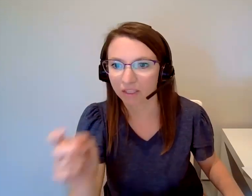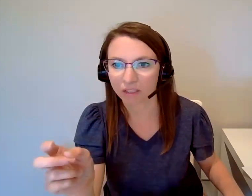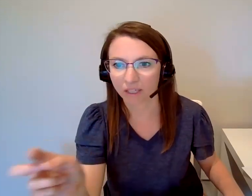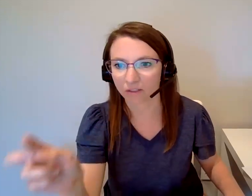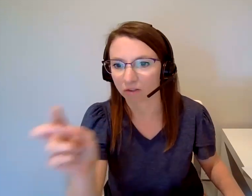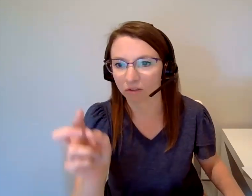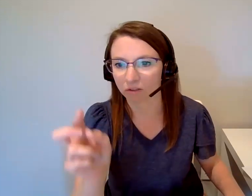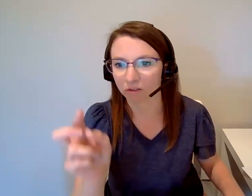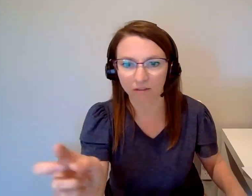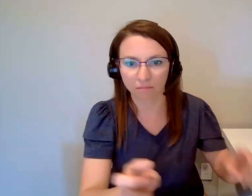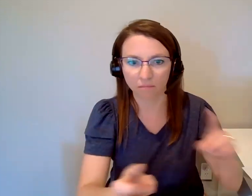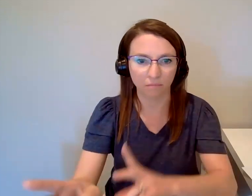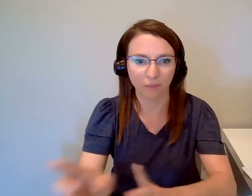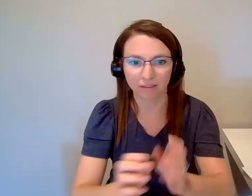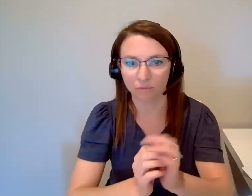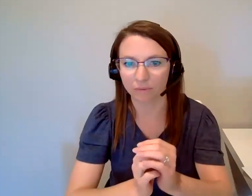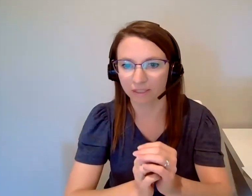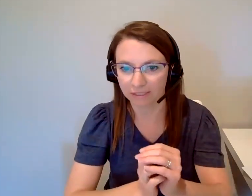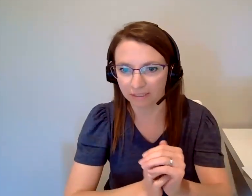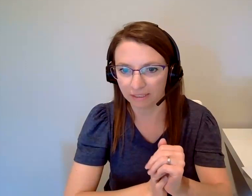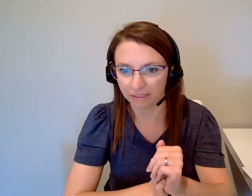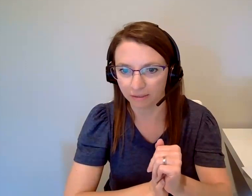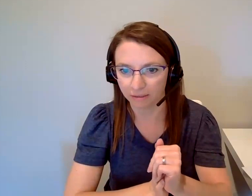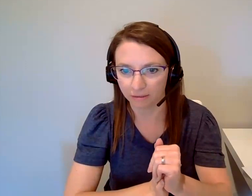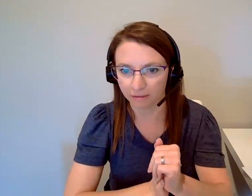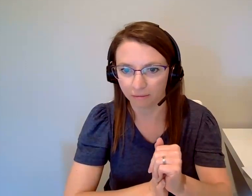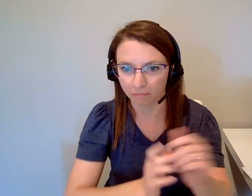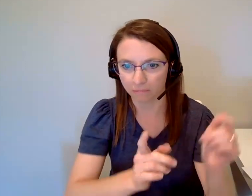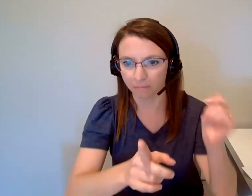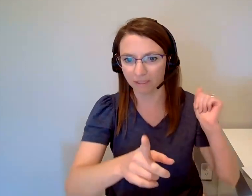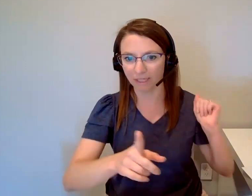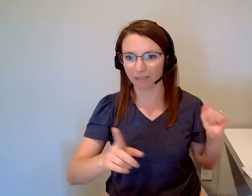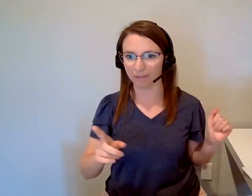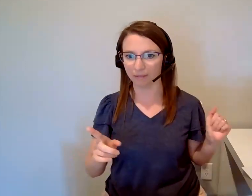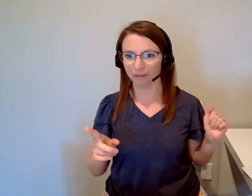Maybe Heather, you can practice with Lindsay and B. Heyman.